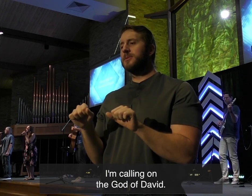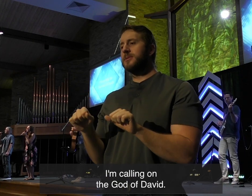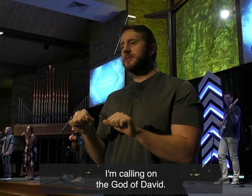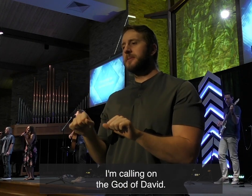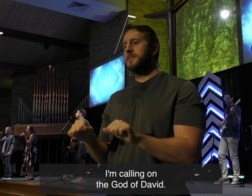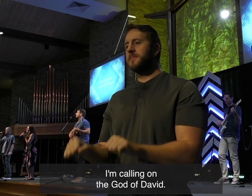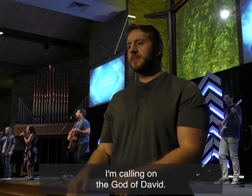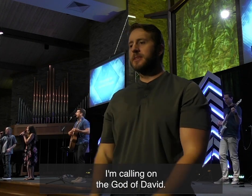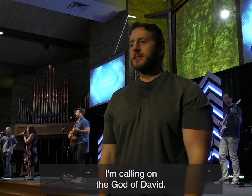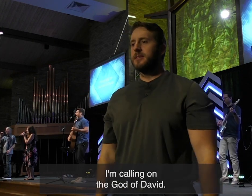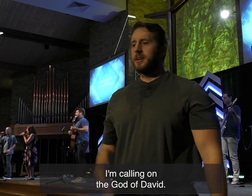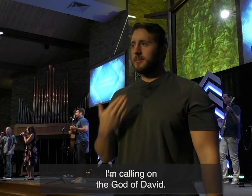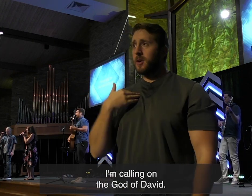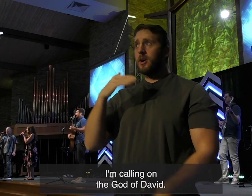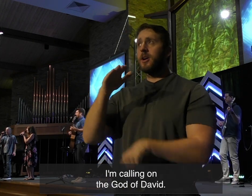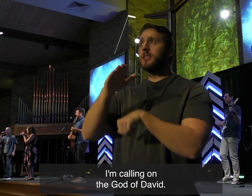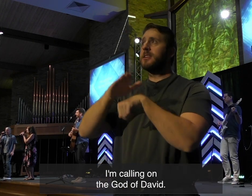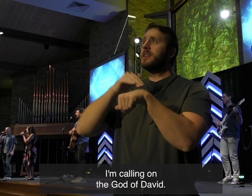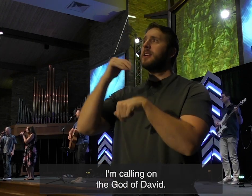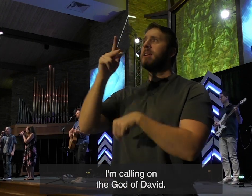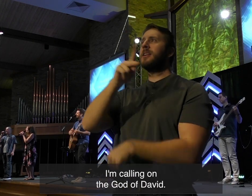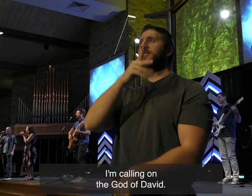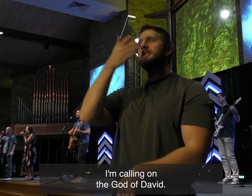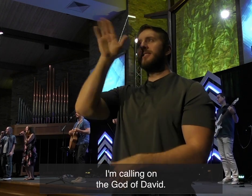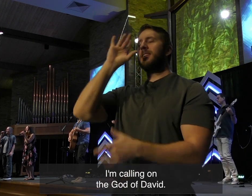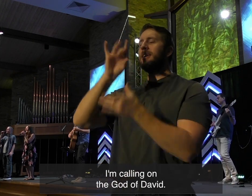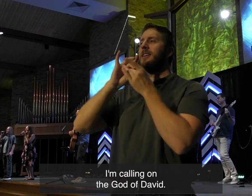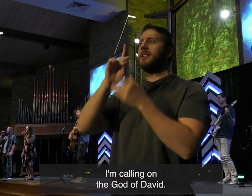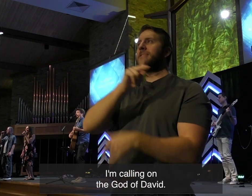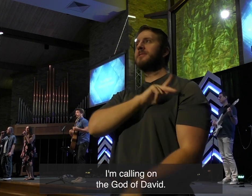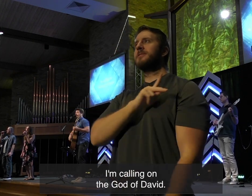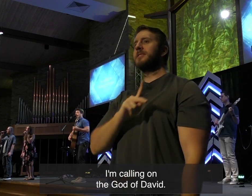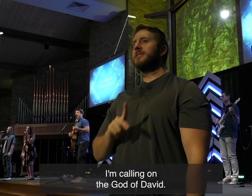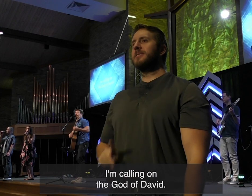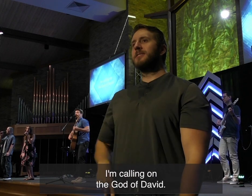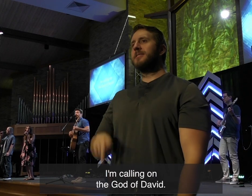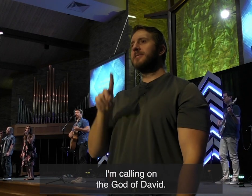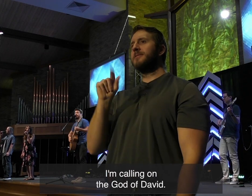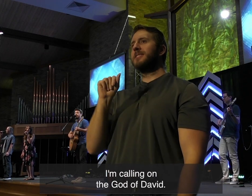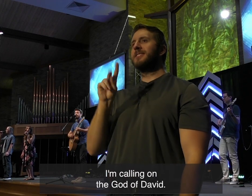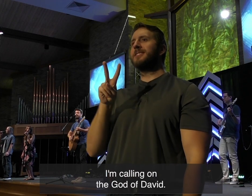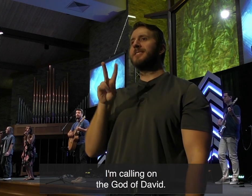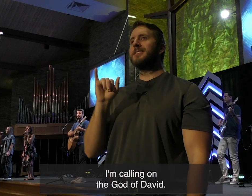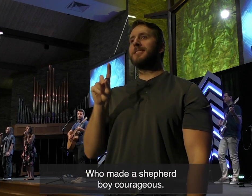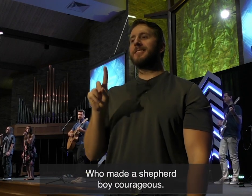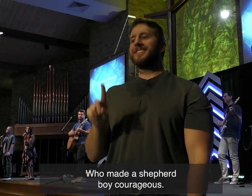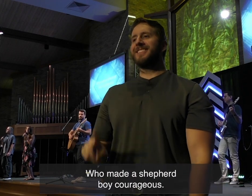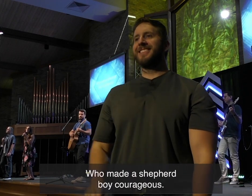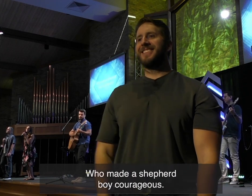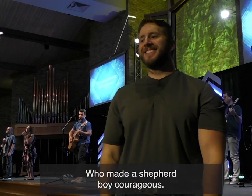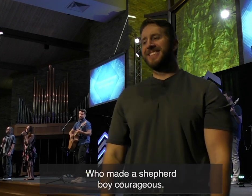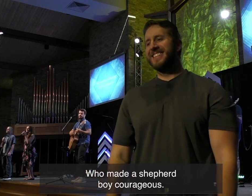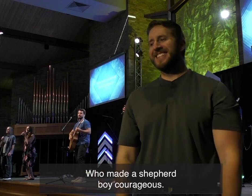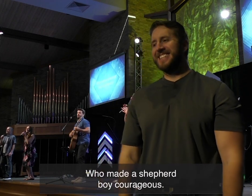possible. I'm calling on the God of David,